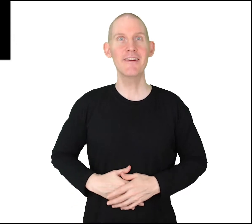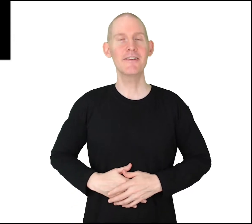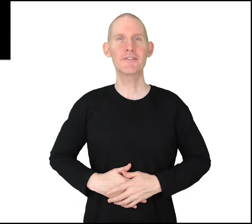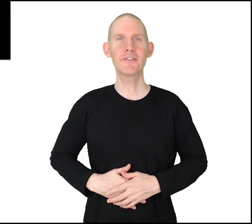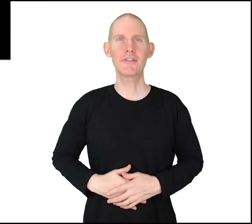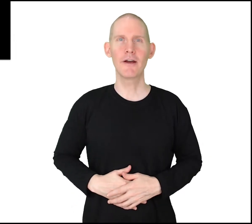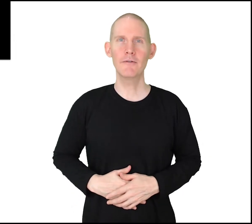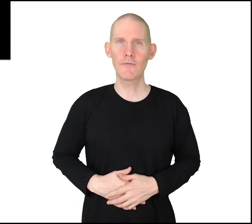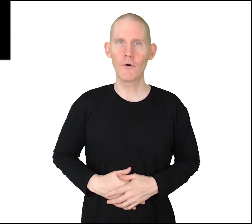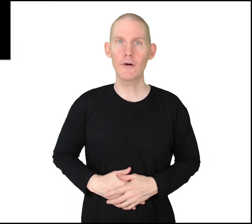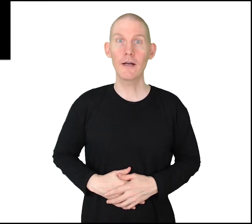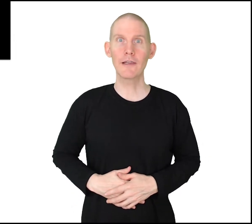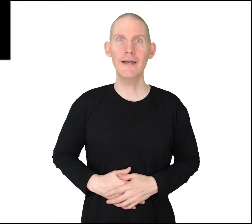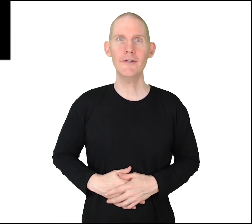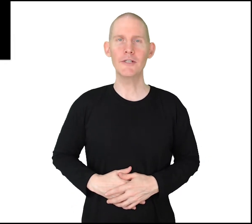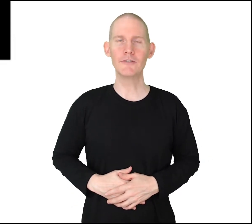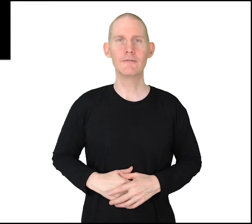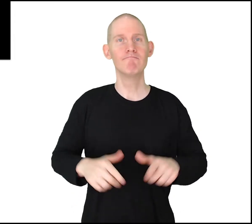Here is the sign for language.